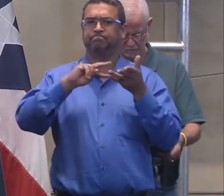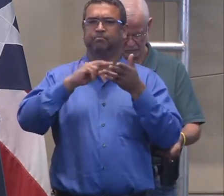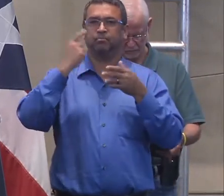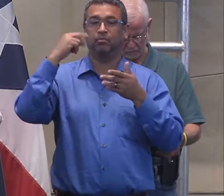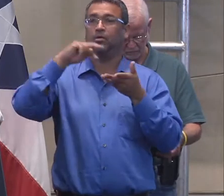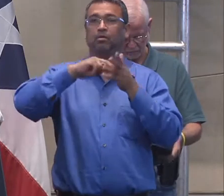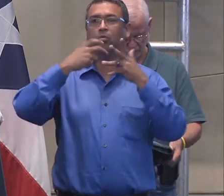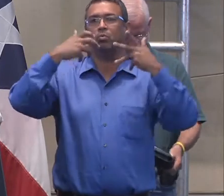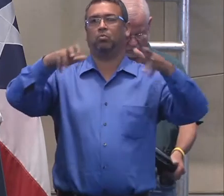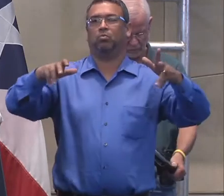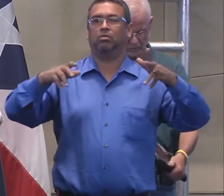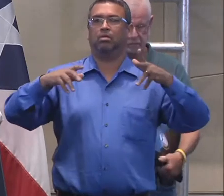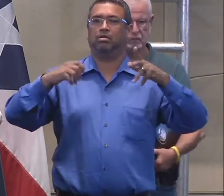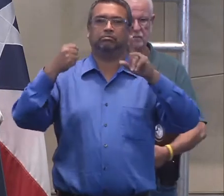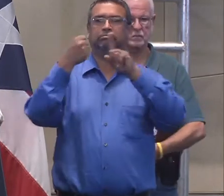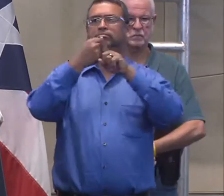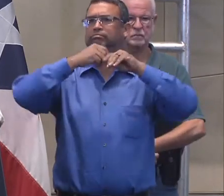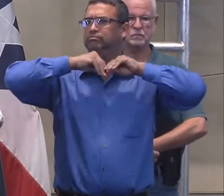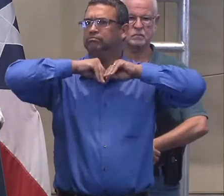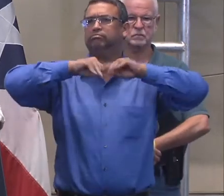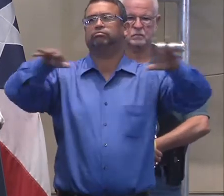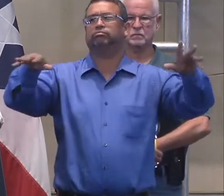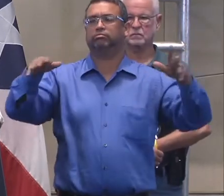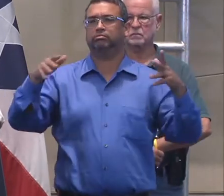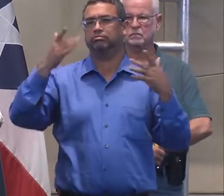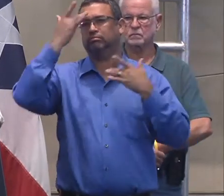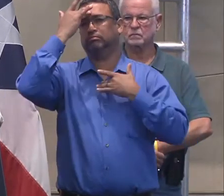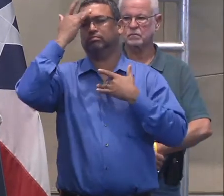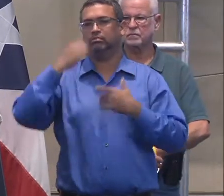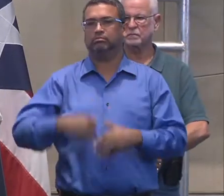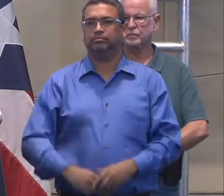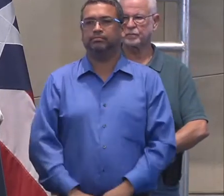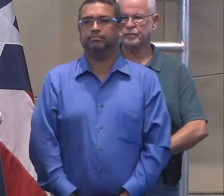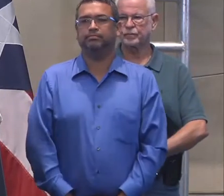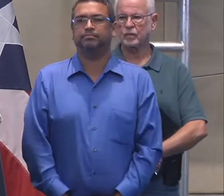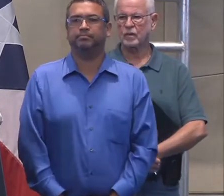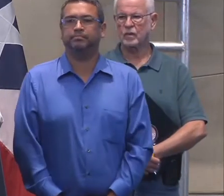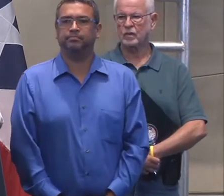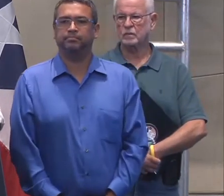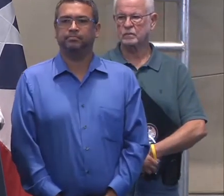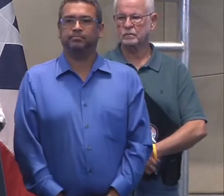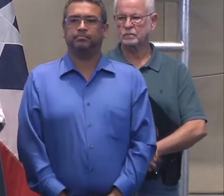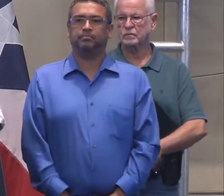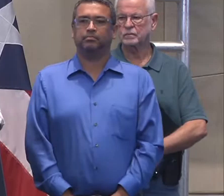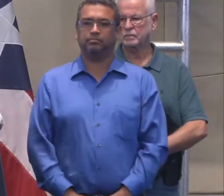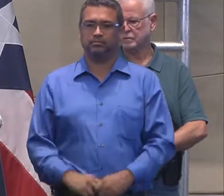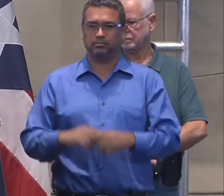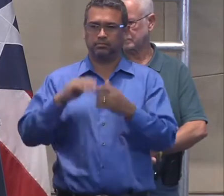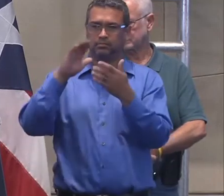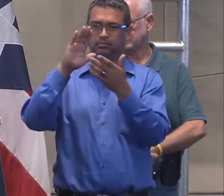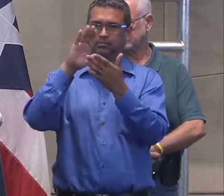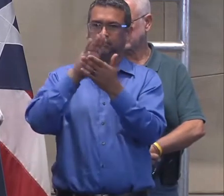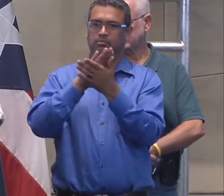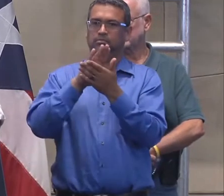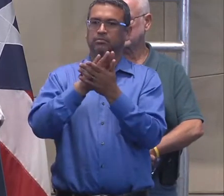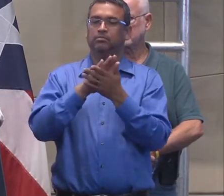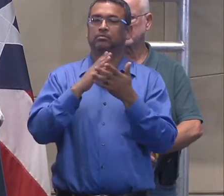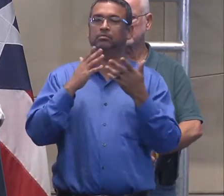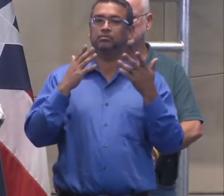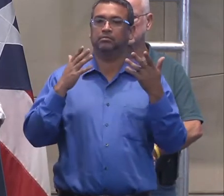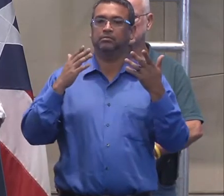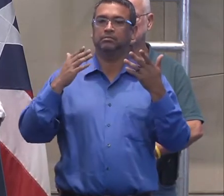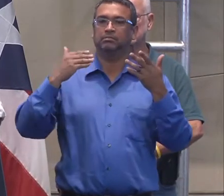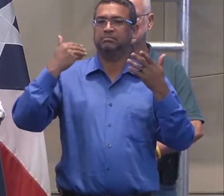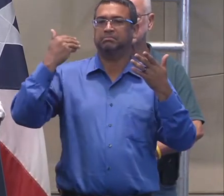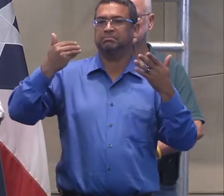a major public health emergency here in Puerto Rico. schools, the path continues. Information is coming